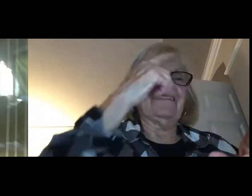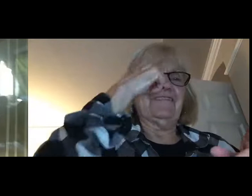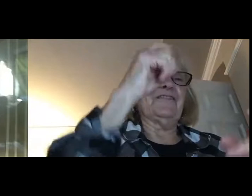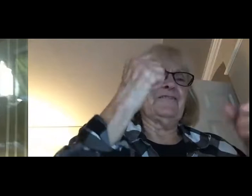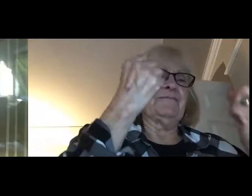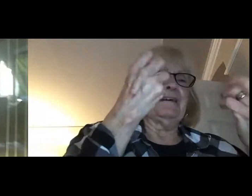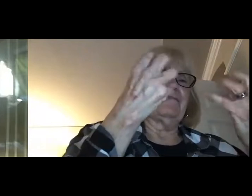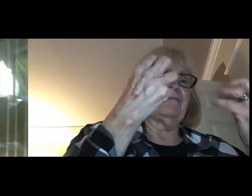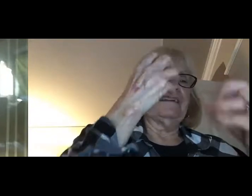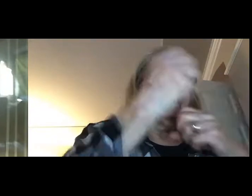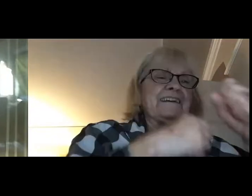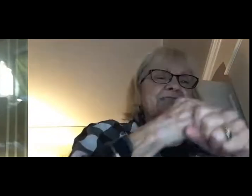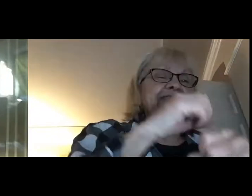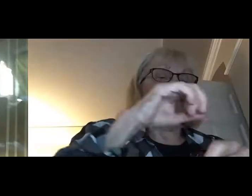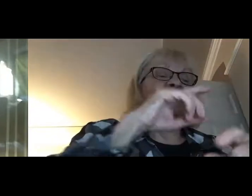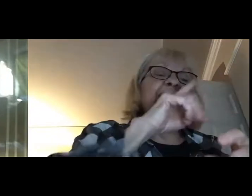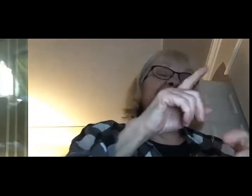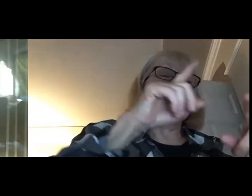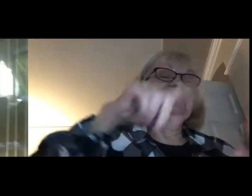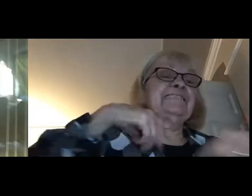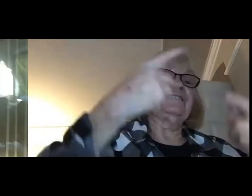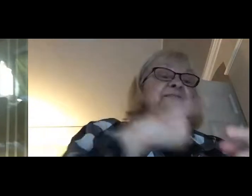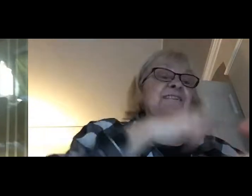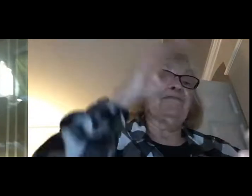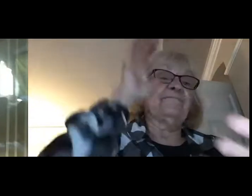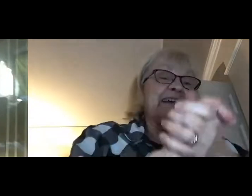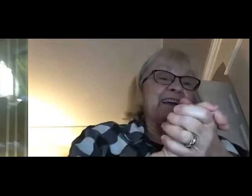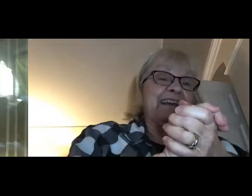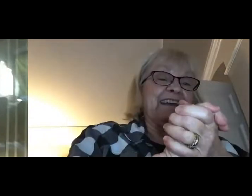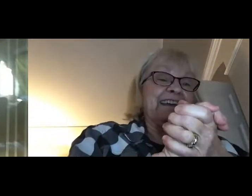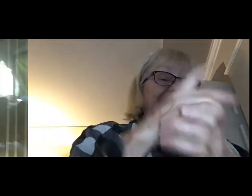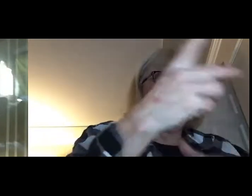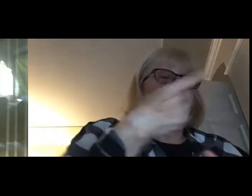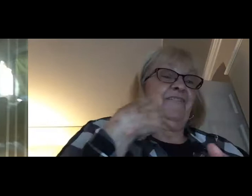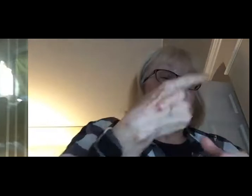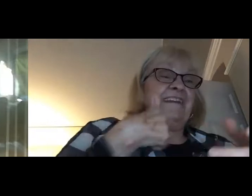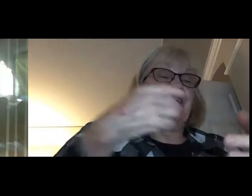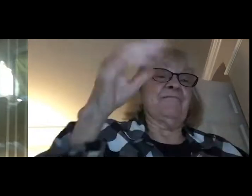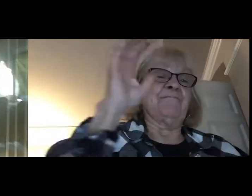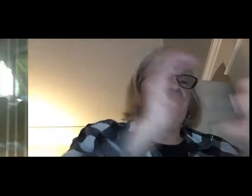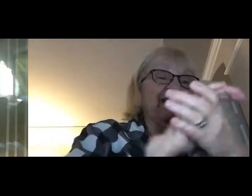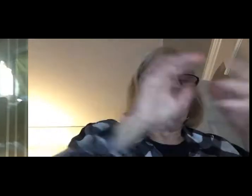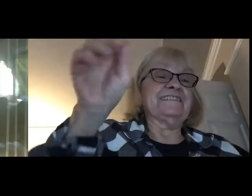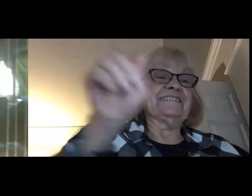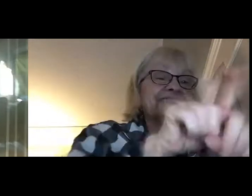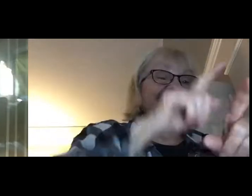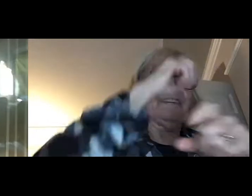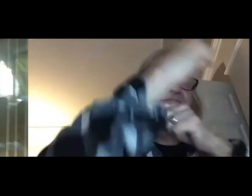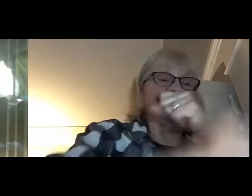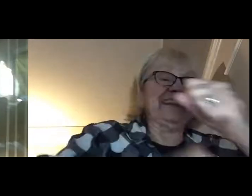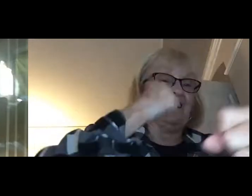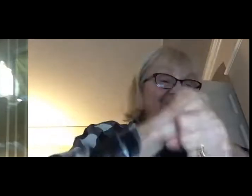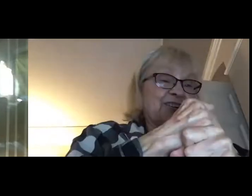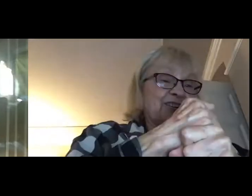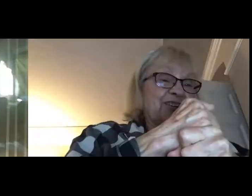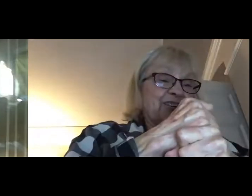Everyone together, Joyce and Dan, for many, many years. Really, since we were married, we were